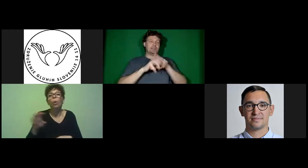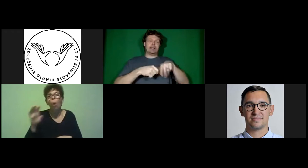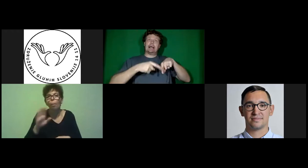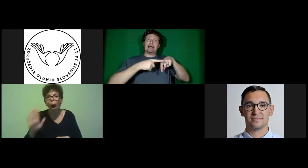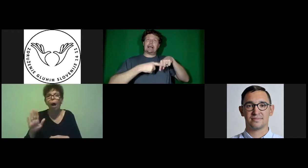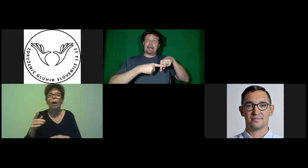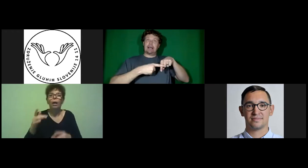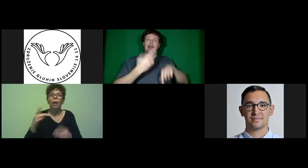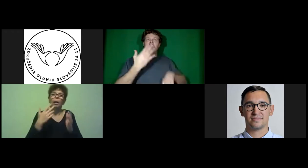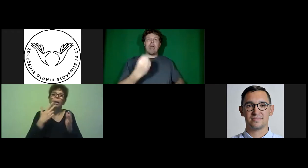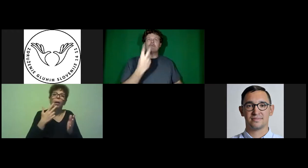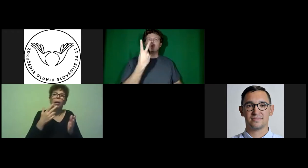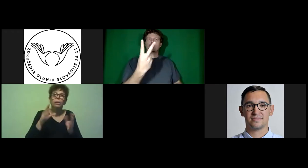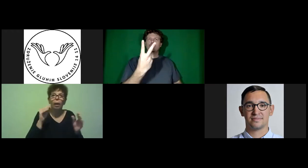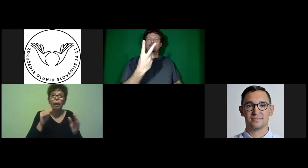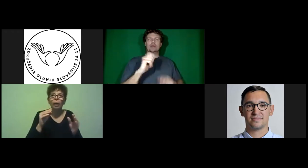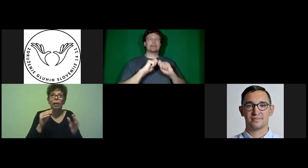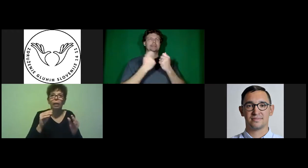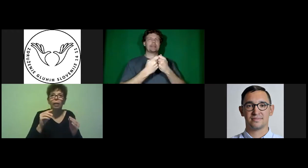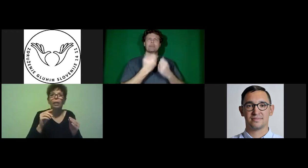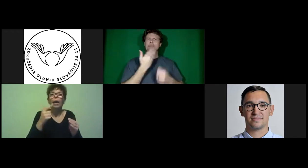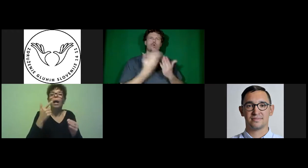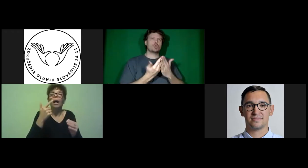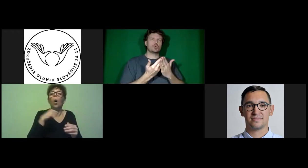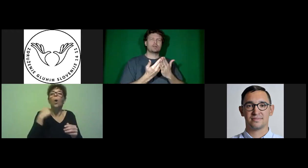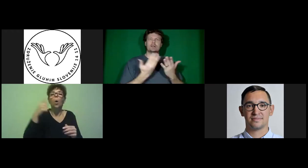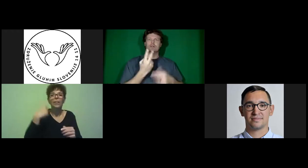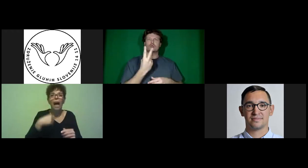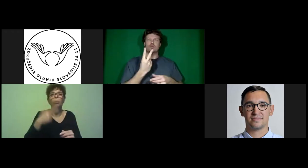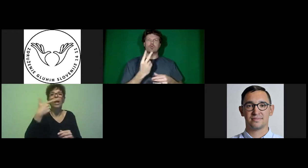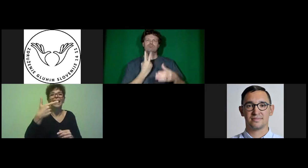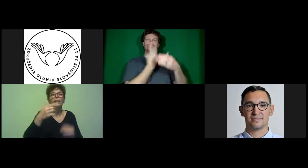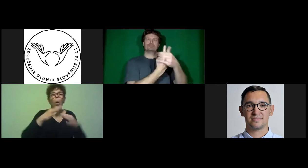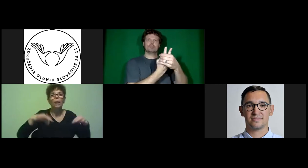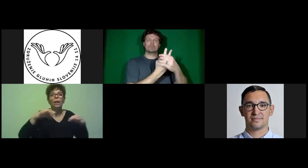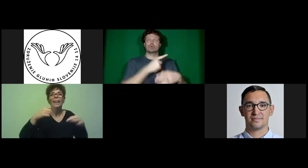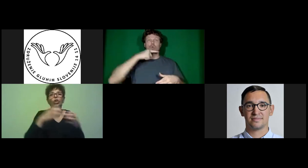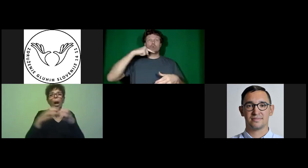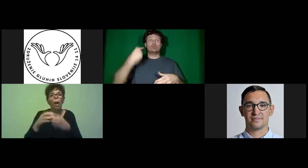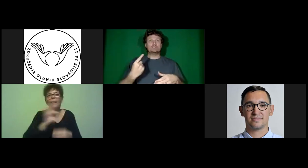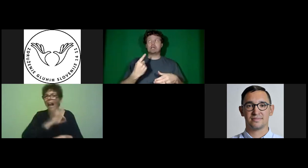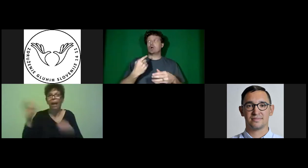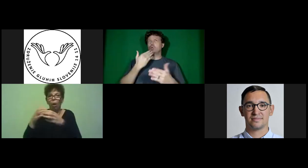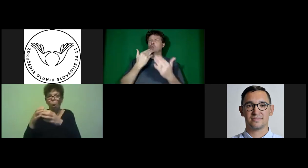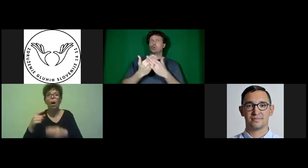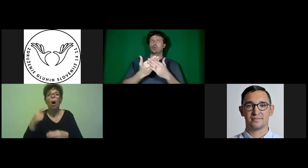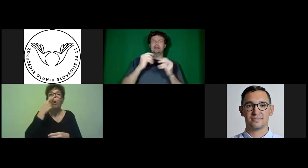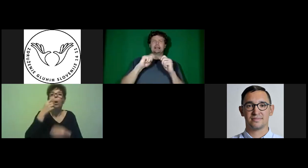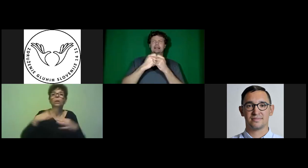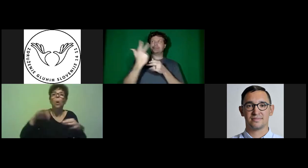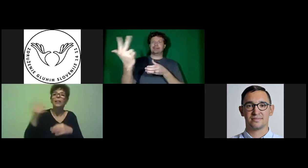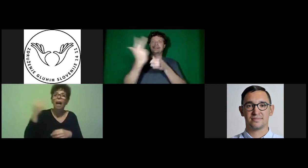the best team in Europe. So you had Greece, who had actually two good teams, and